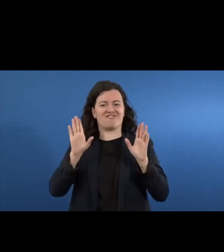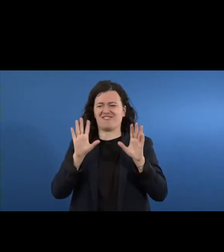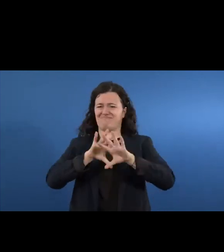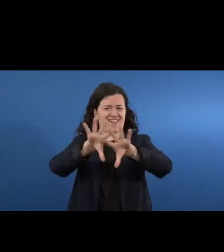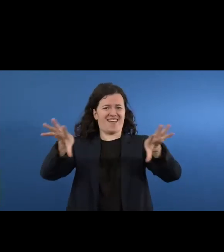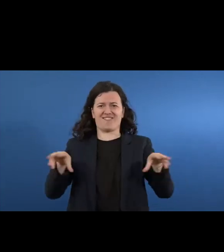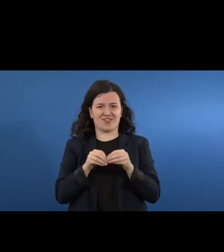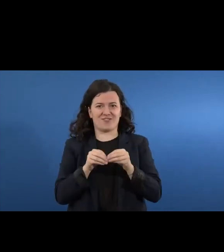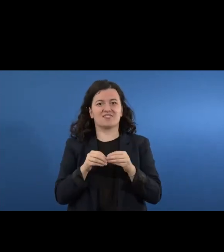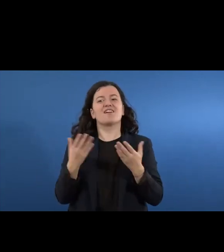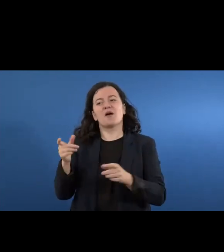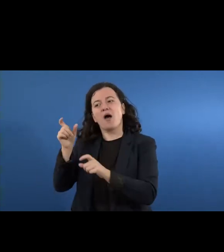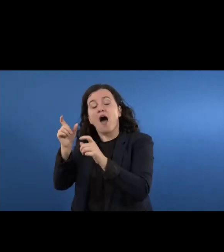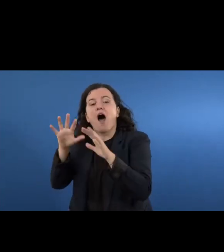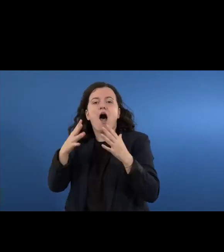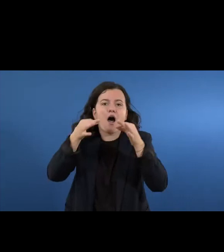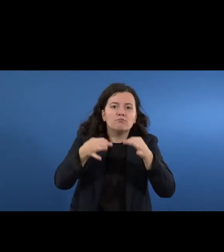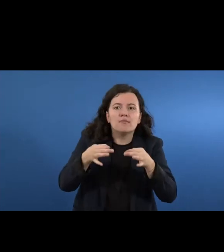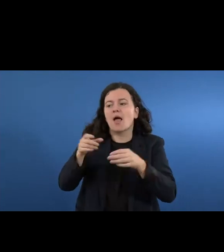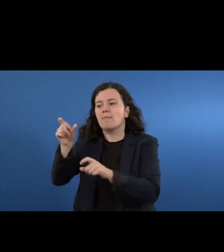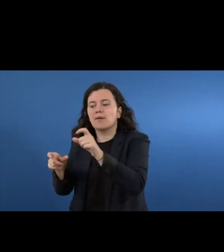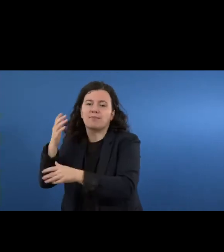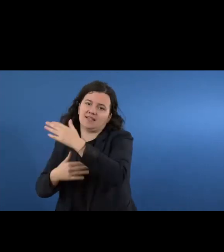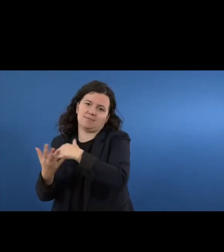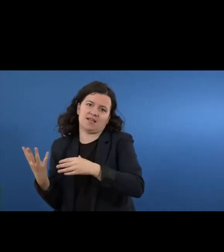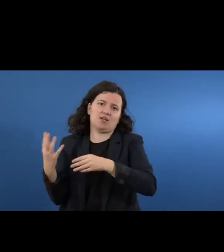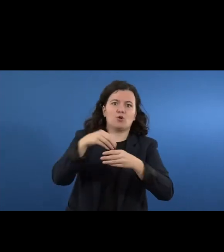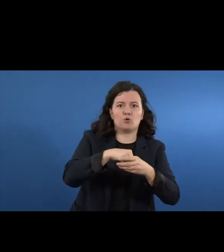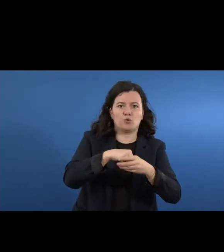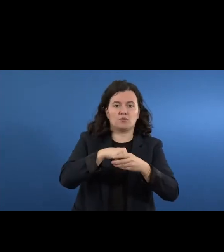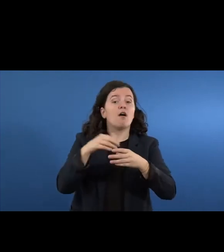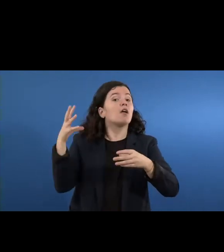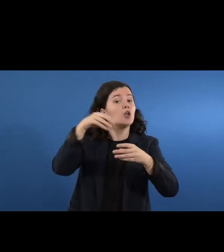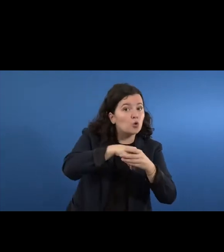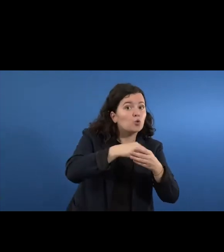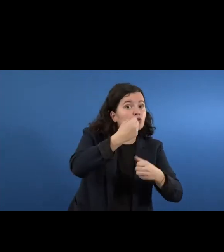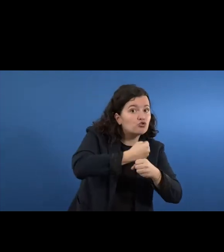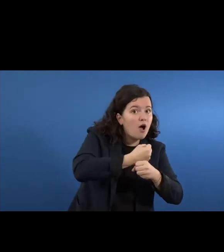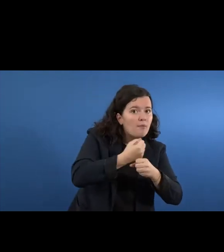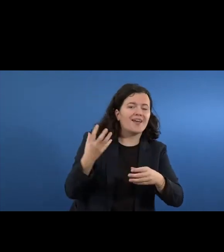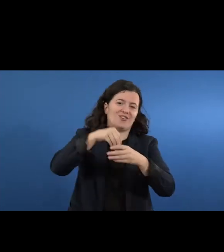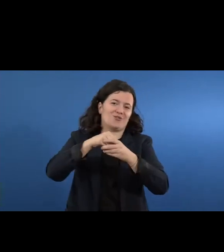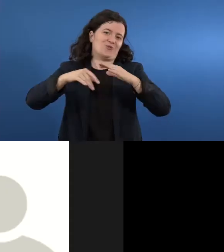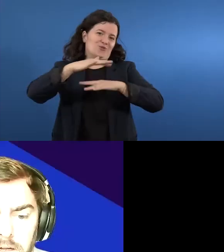of persons with disability in our respective workplaces, in our society. Thanks, Jürgen.